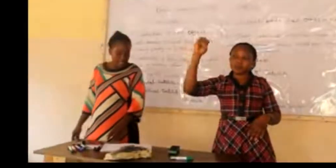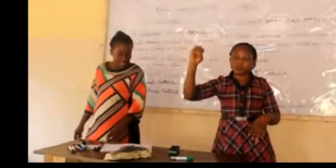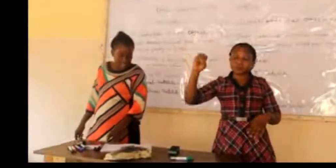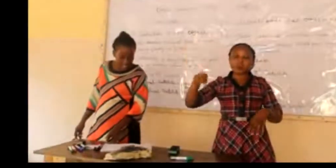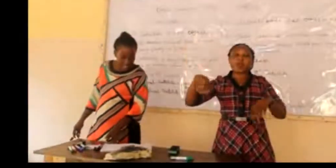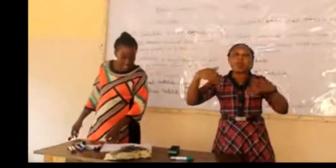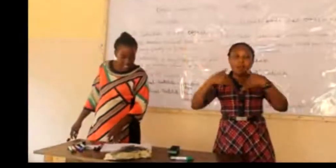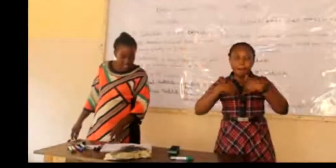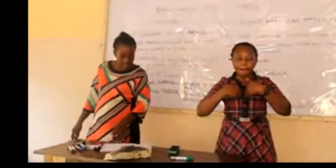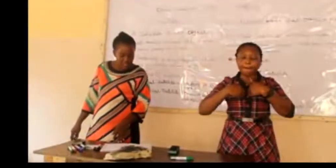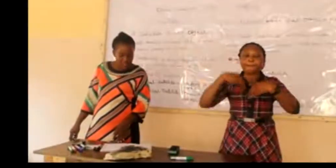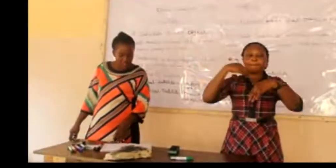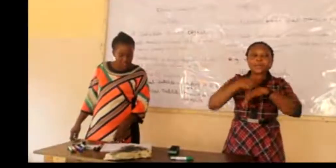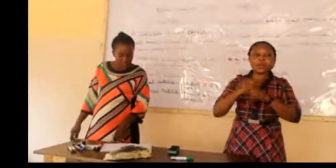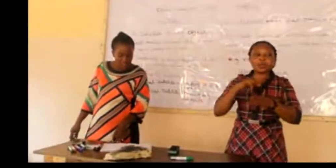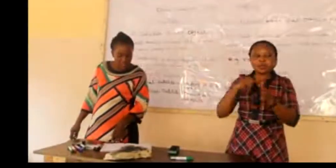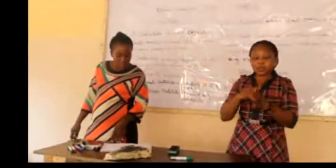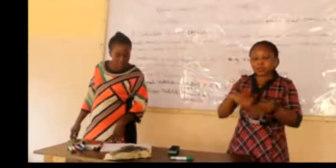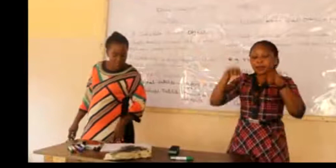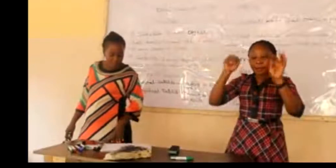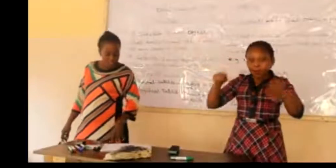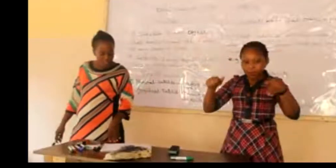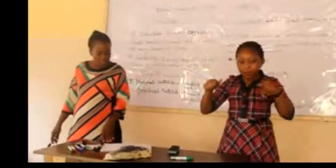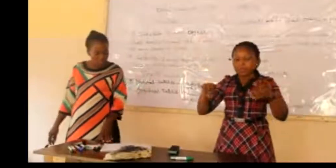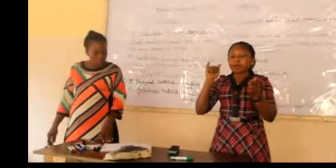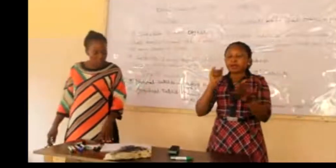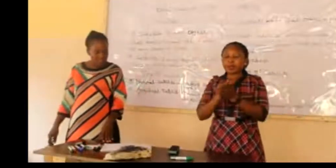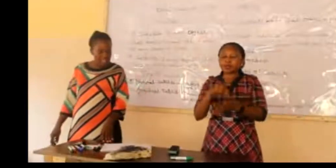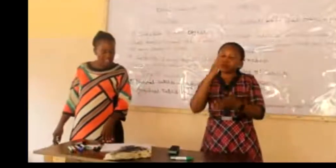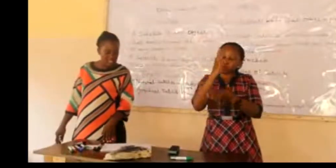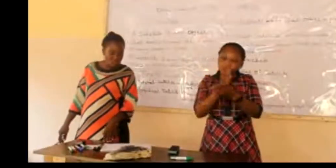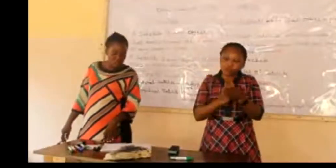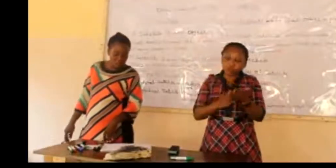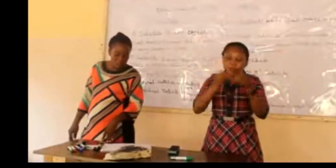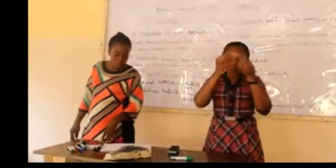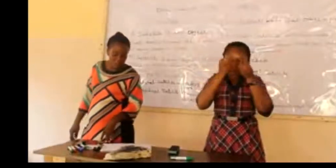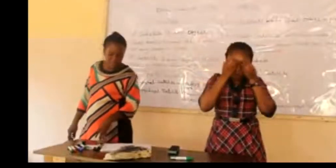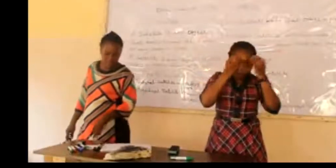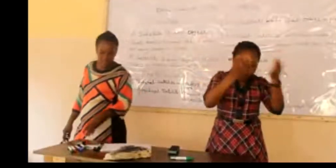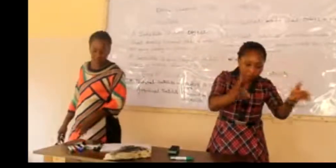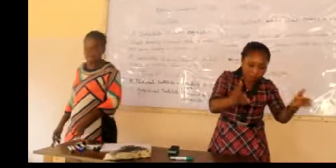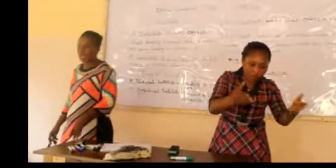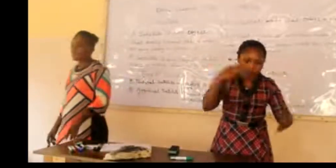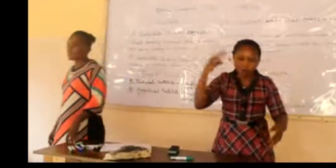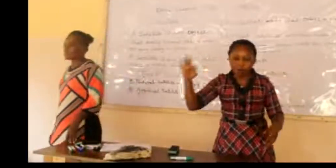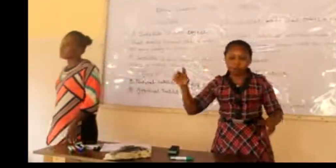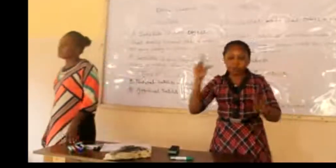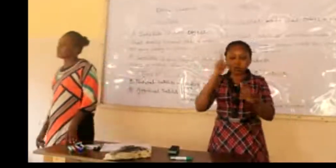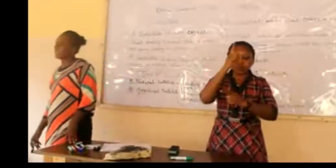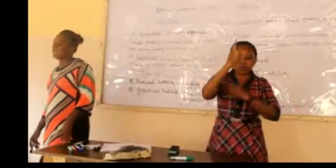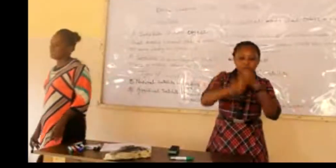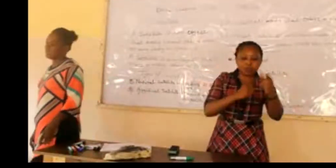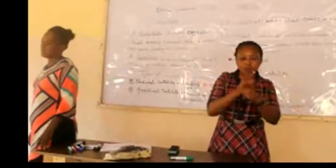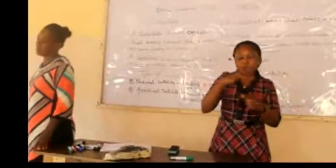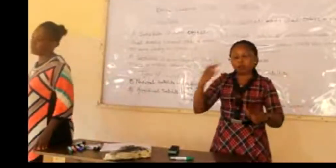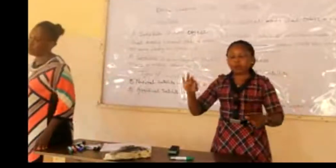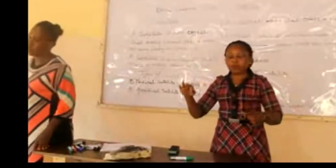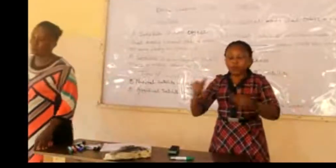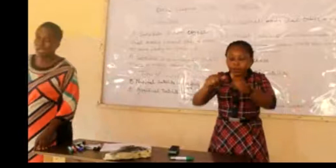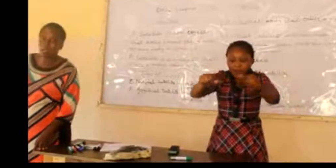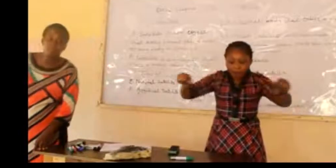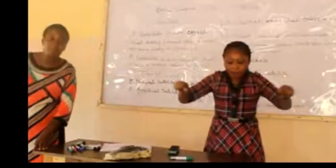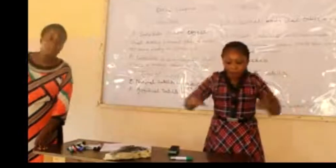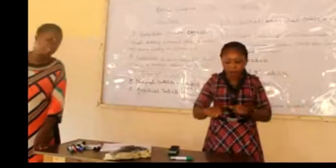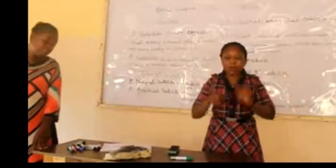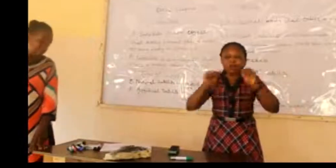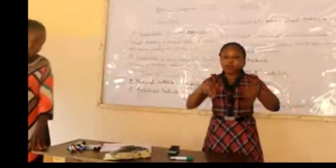I said that satellite has made it possible that some information concerning the geography of an area can be obtained. What